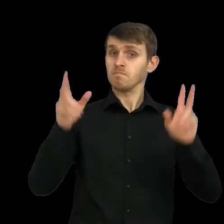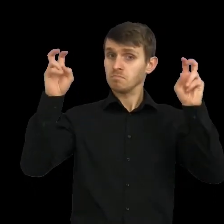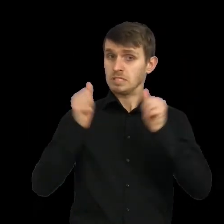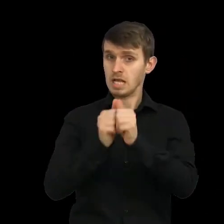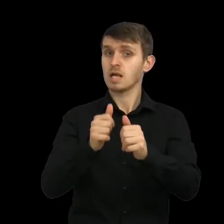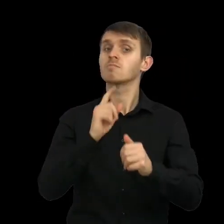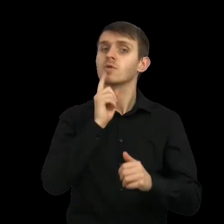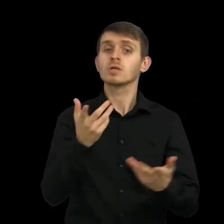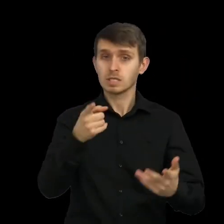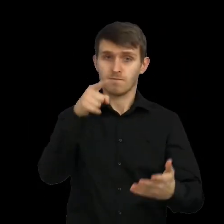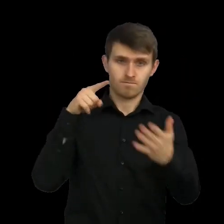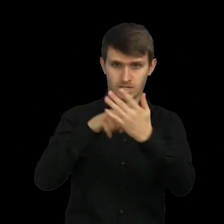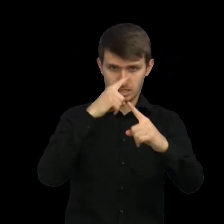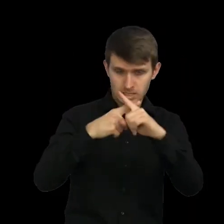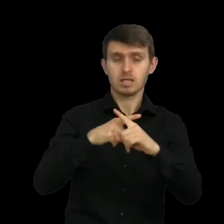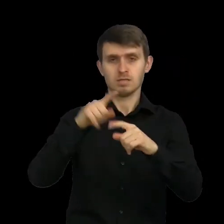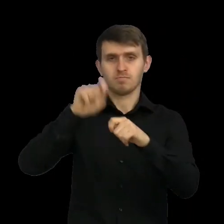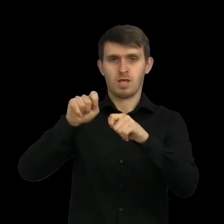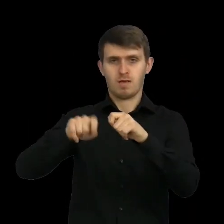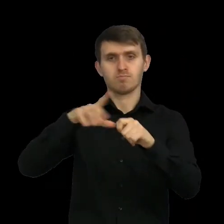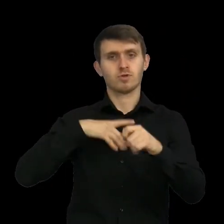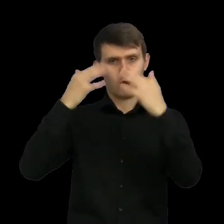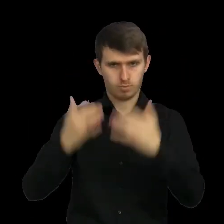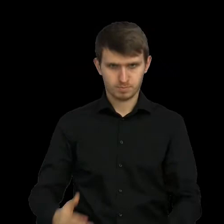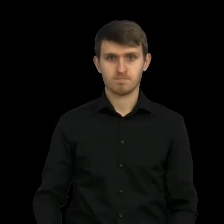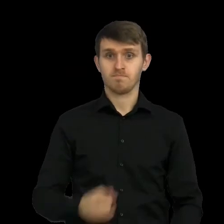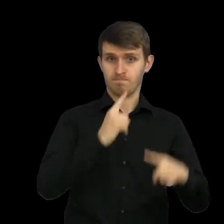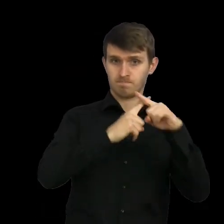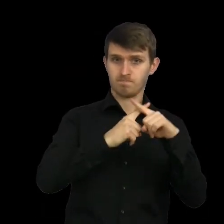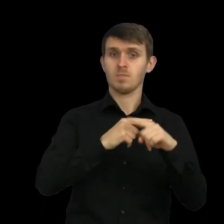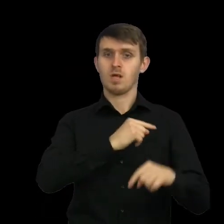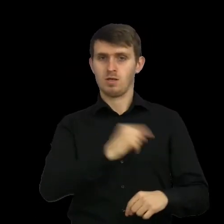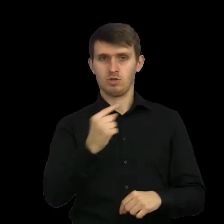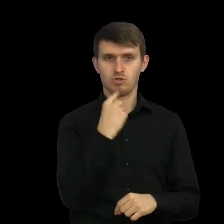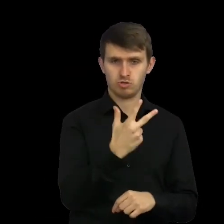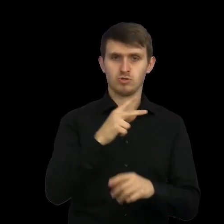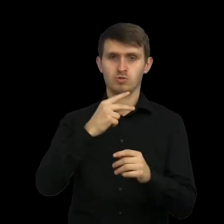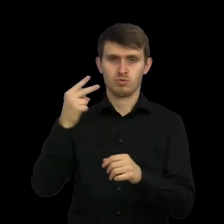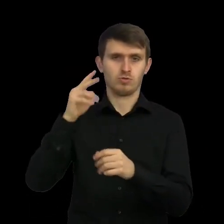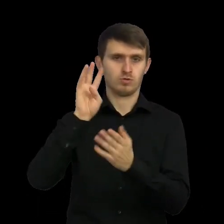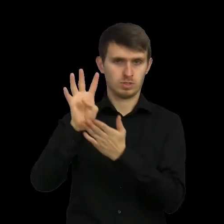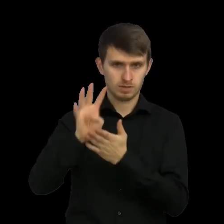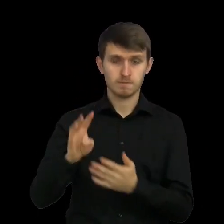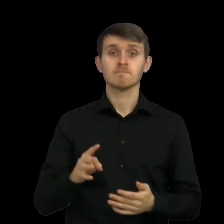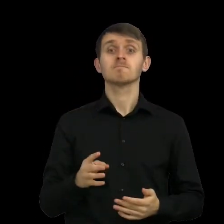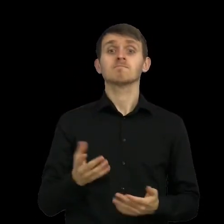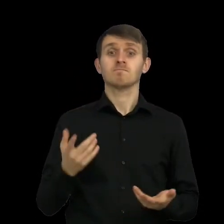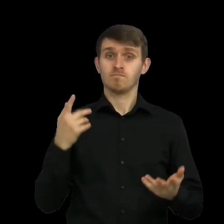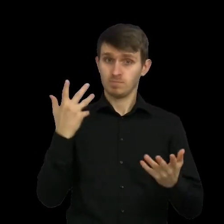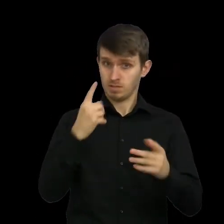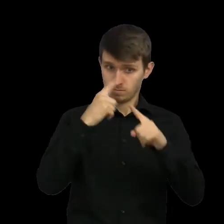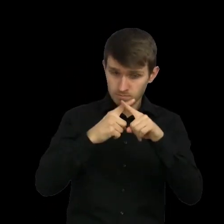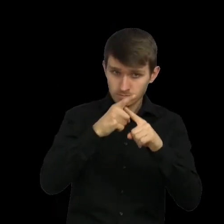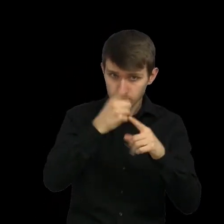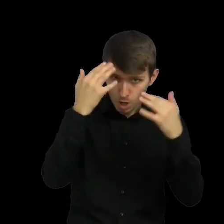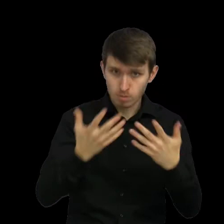Solve for x and check your solution. We have x divided by 3 is equal to 14. So to solve for